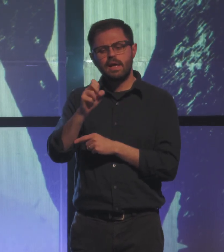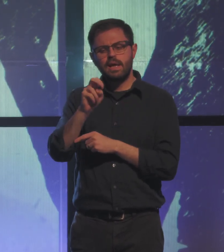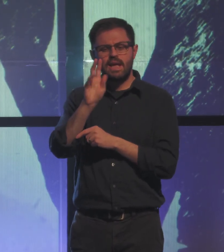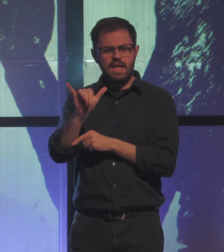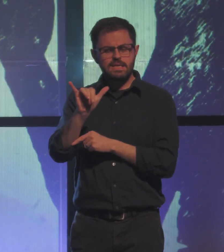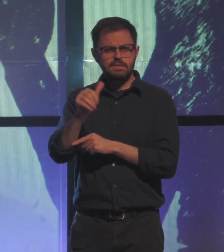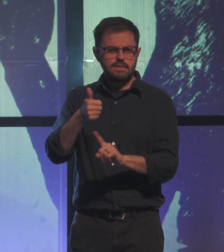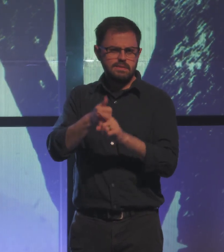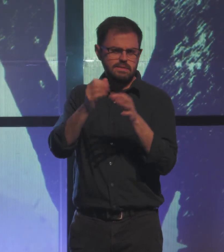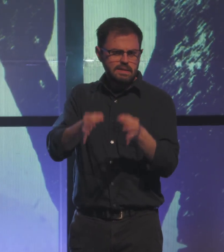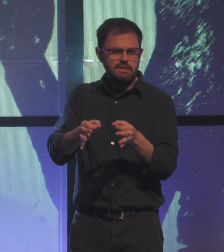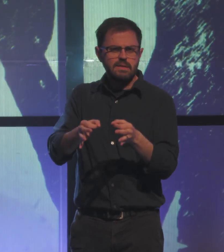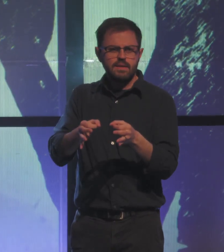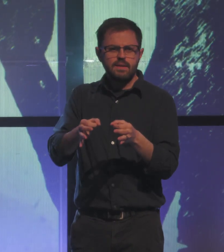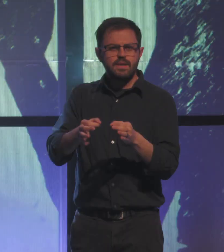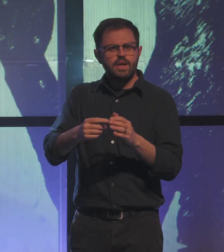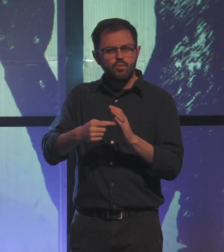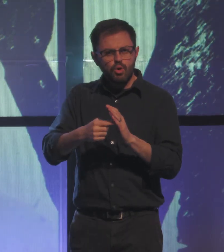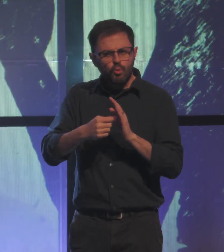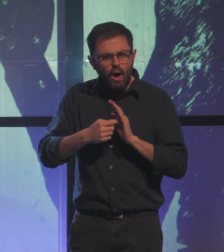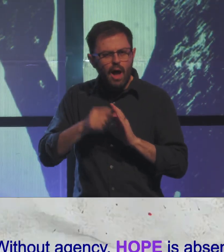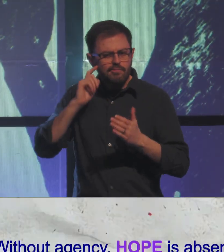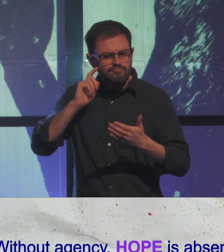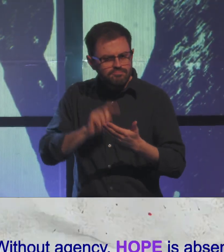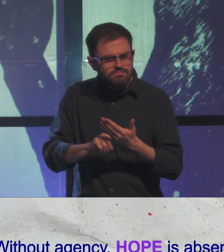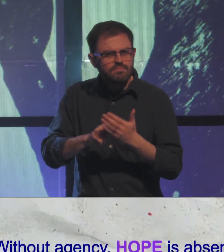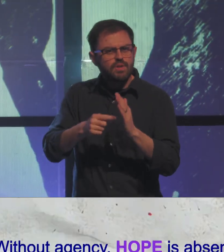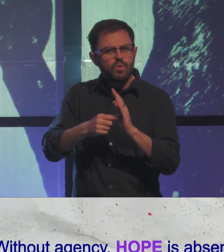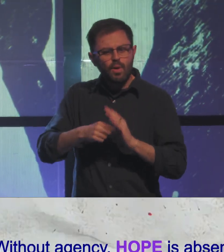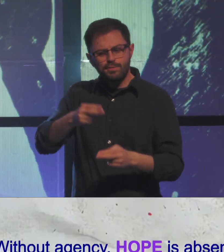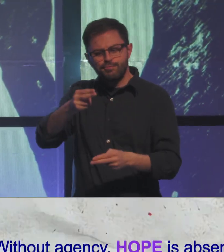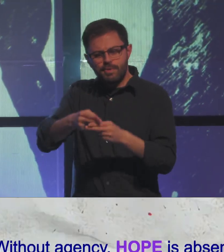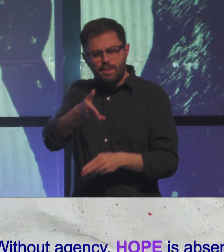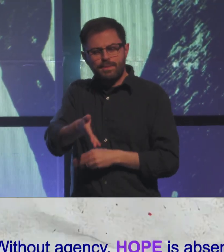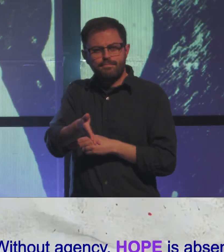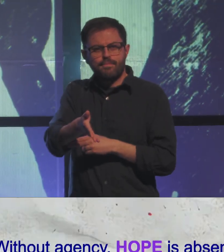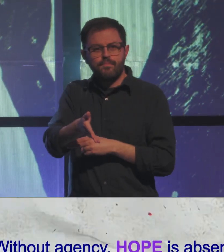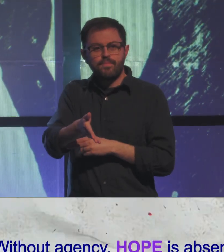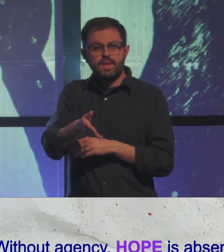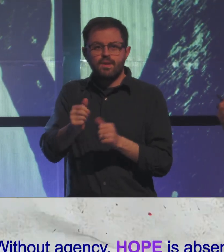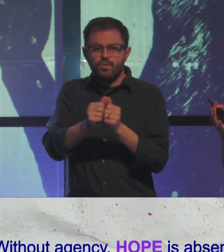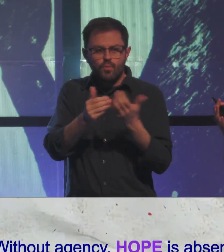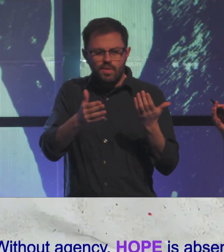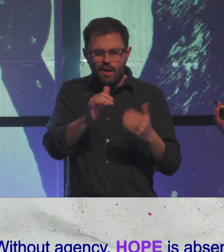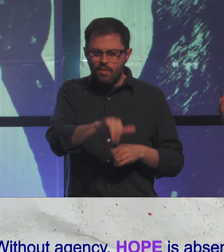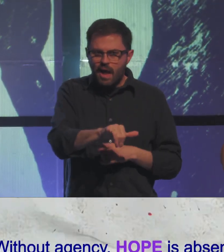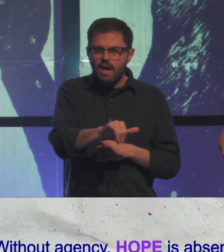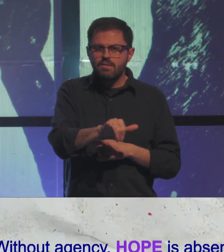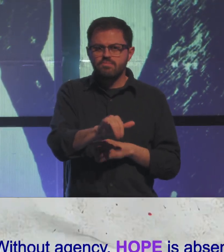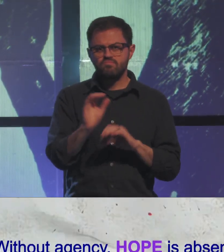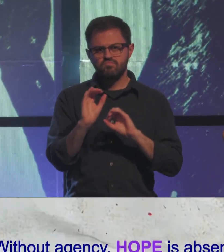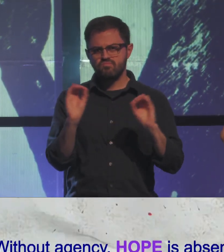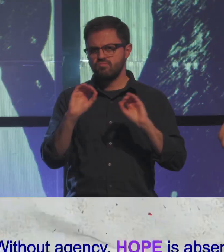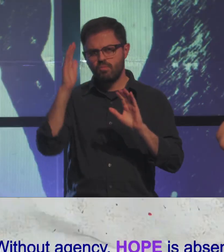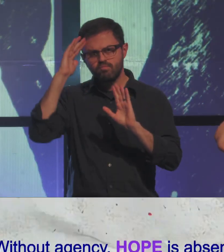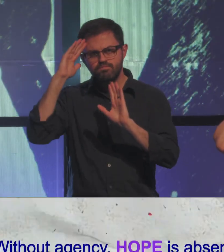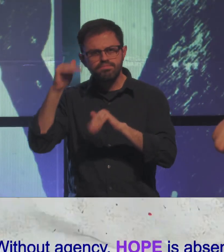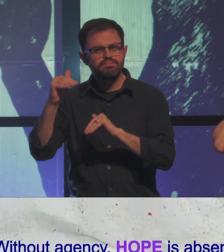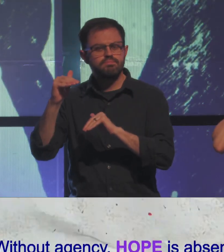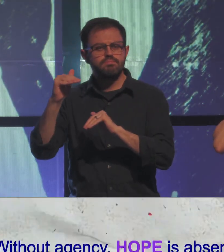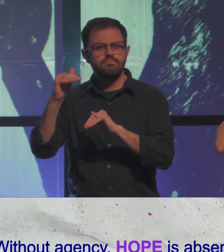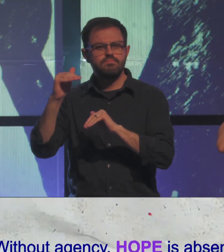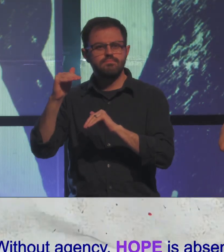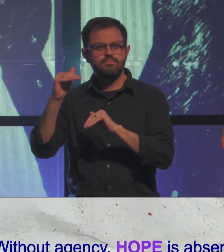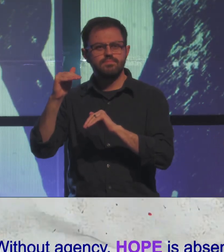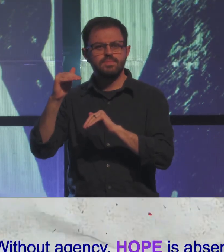voice. It requires a name. And without agency, hope is absent.